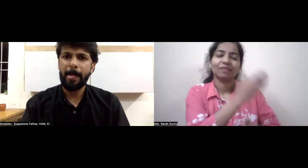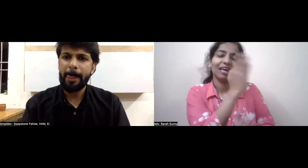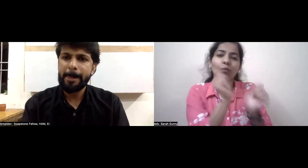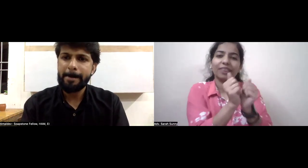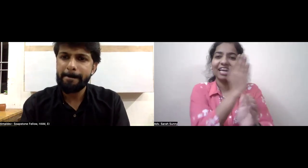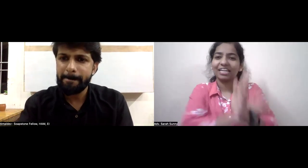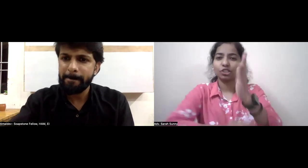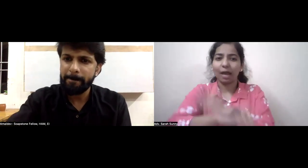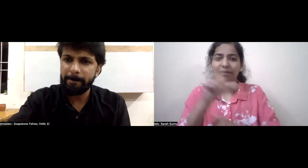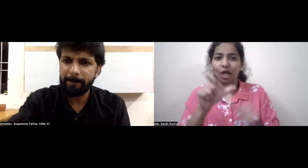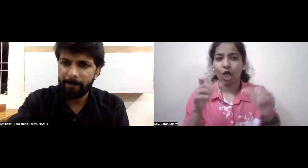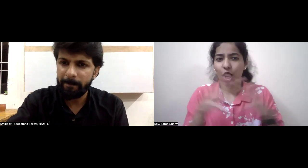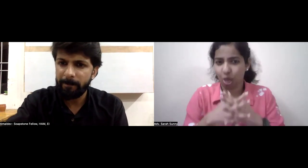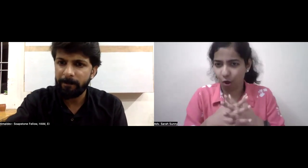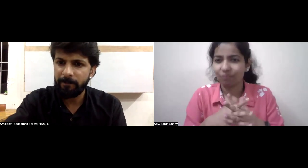So